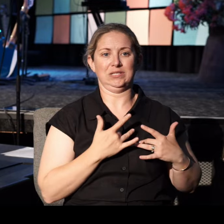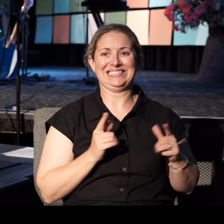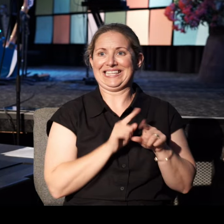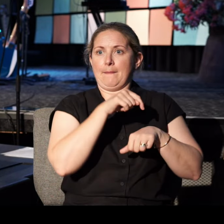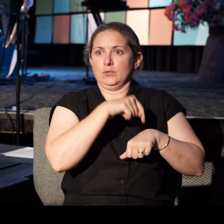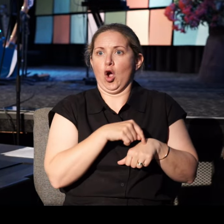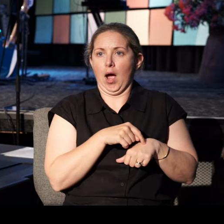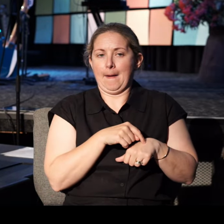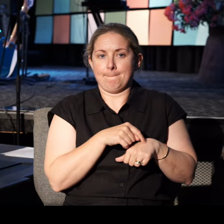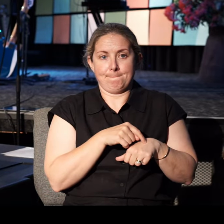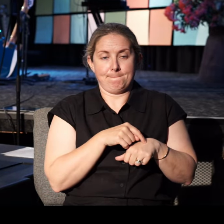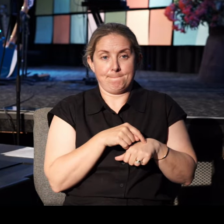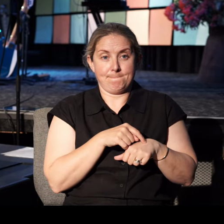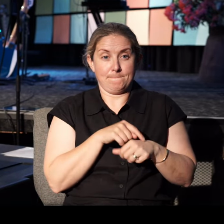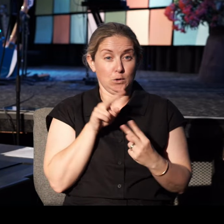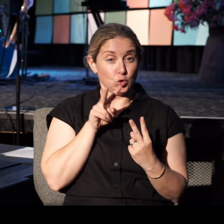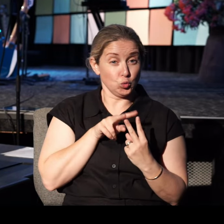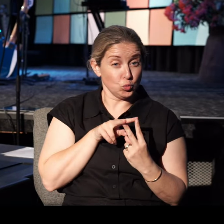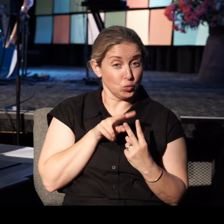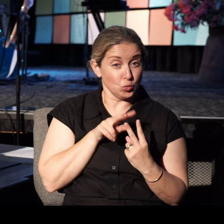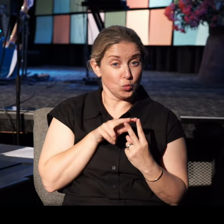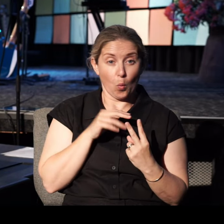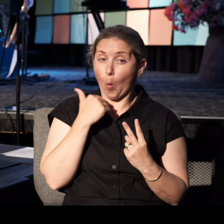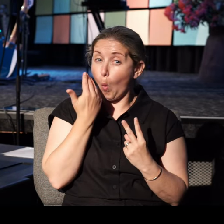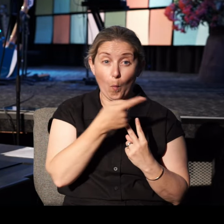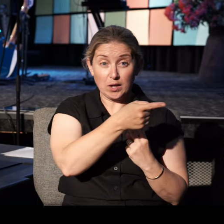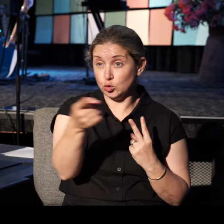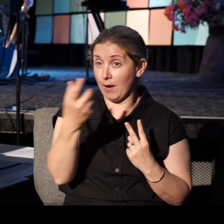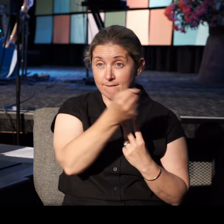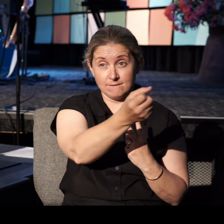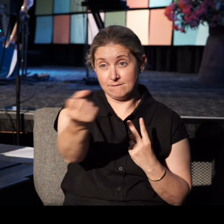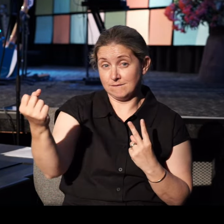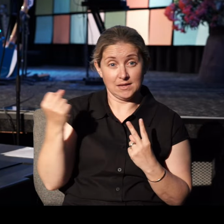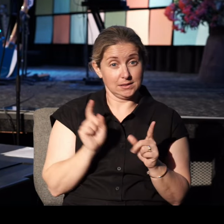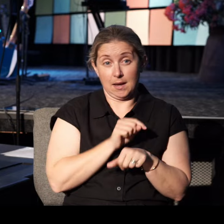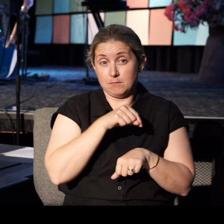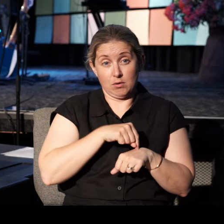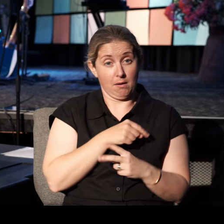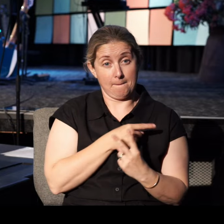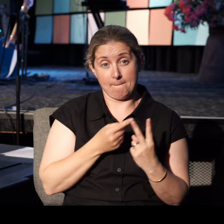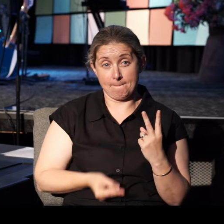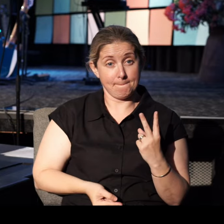Every true child of God has two emotions that are always happening at the same time.